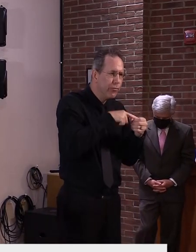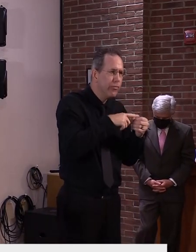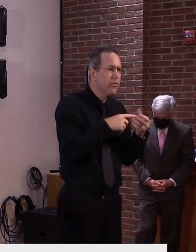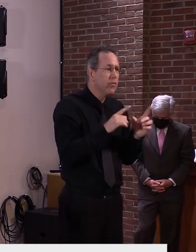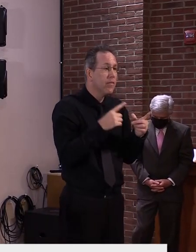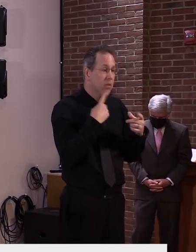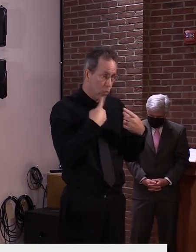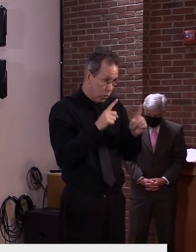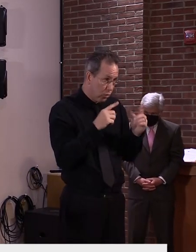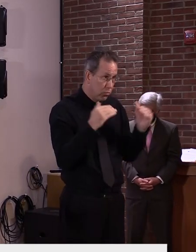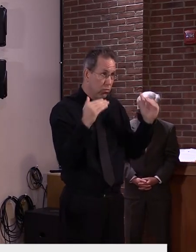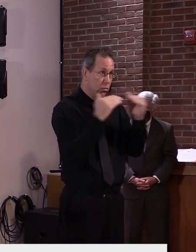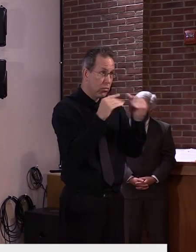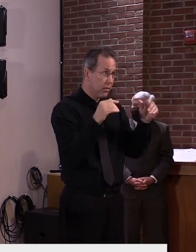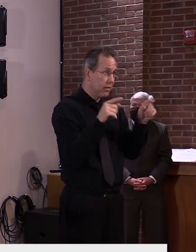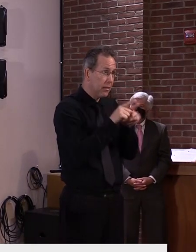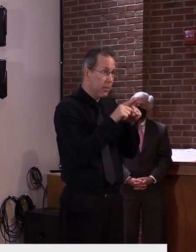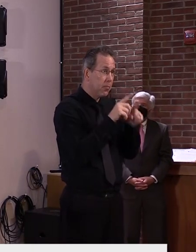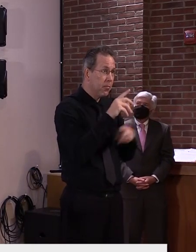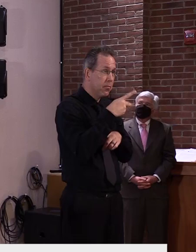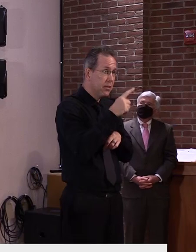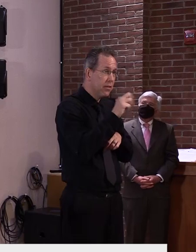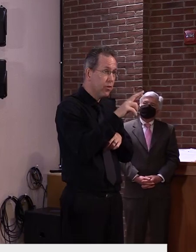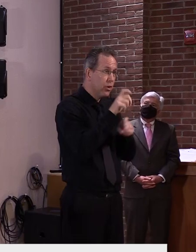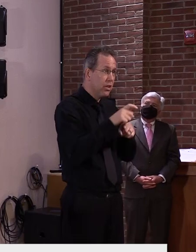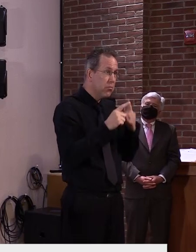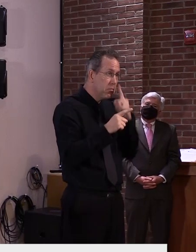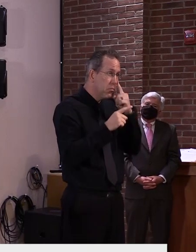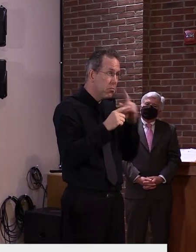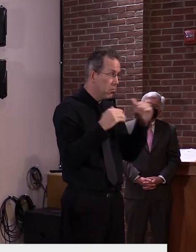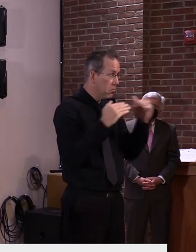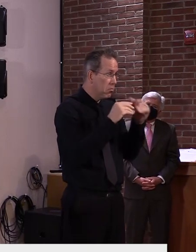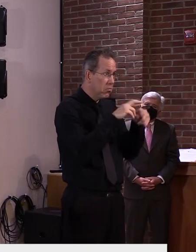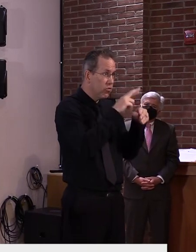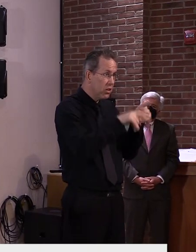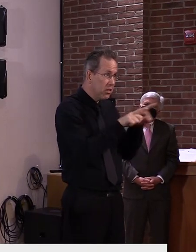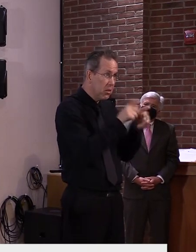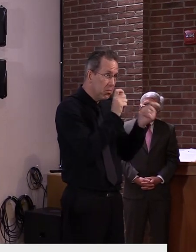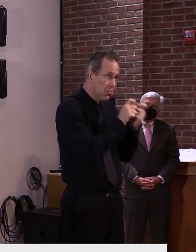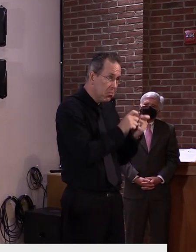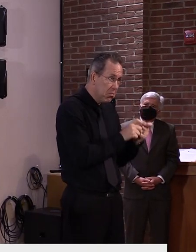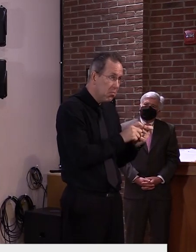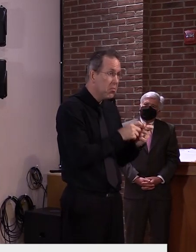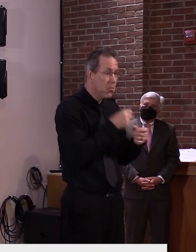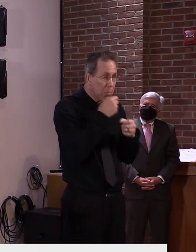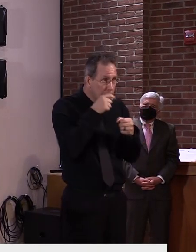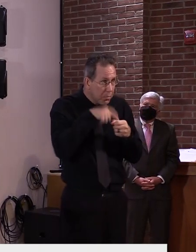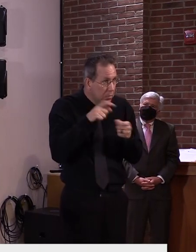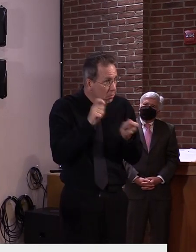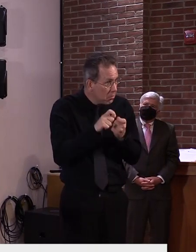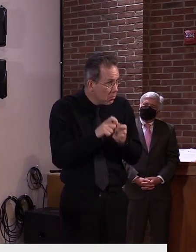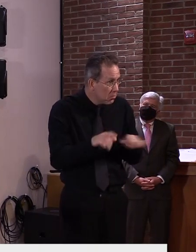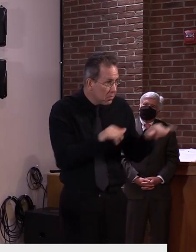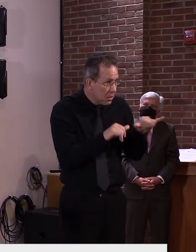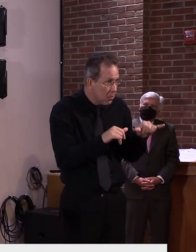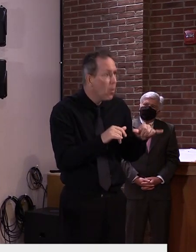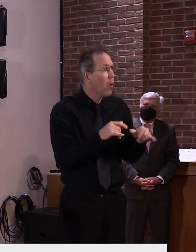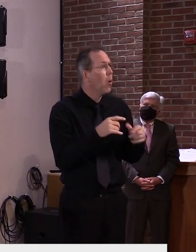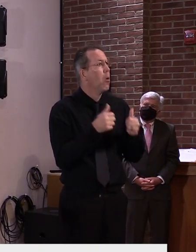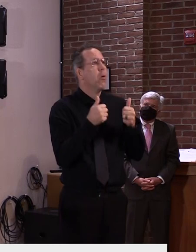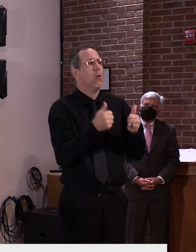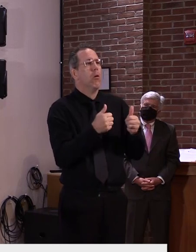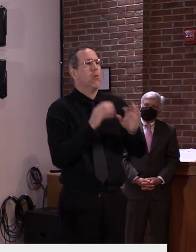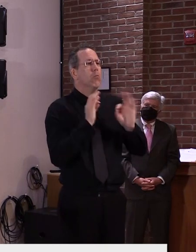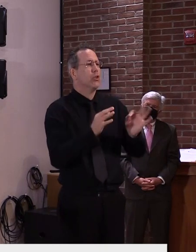as successful as the nasal and nasopharyngeal method, that will become very, very popular,